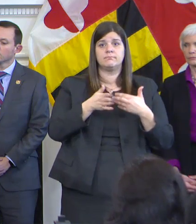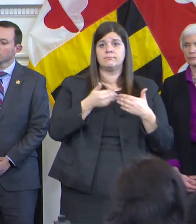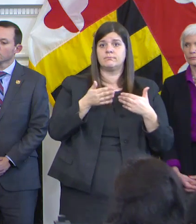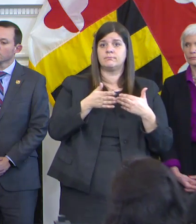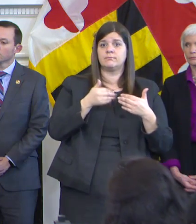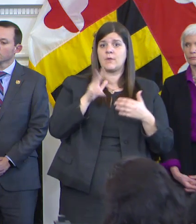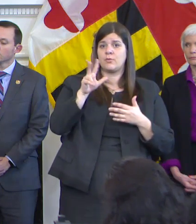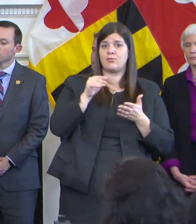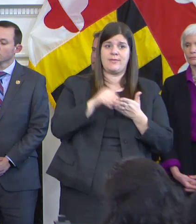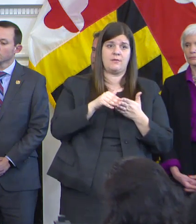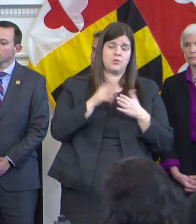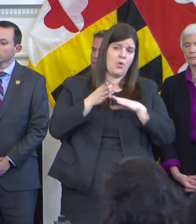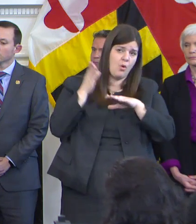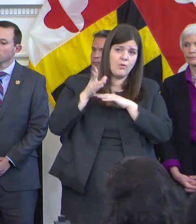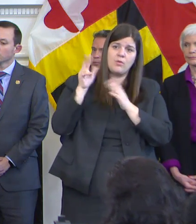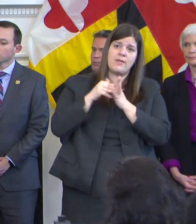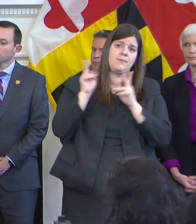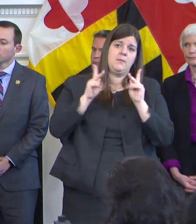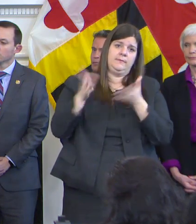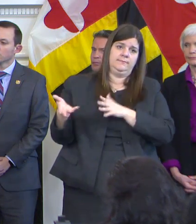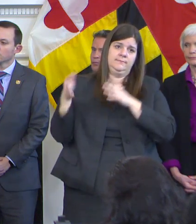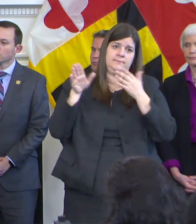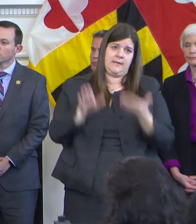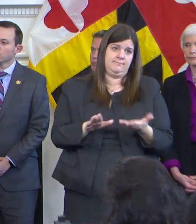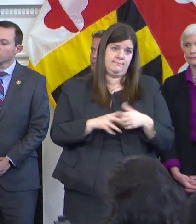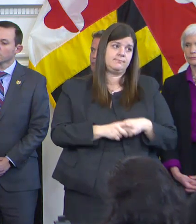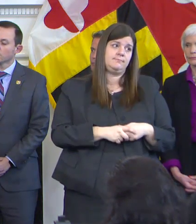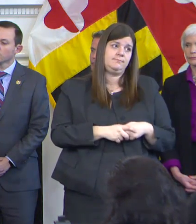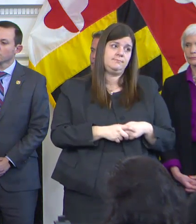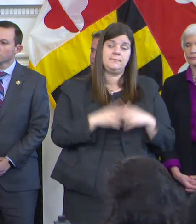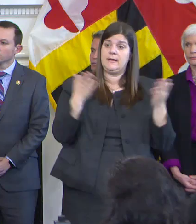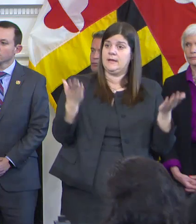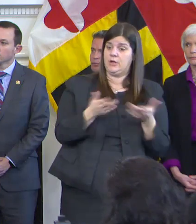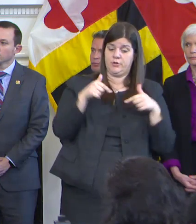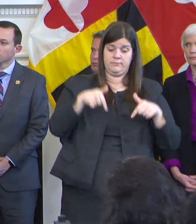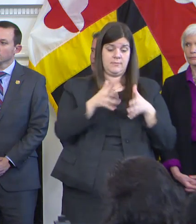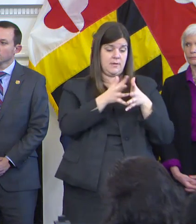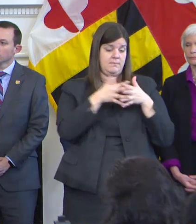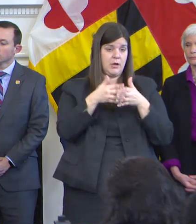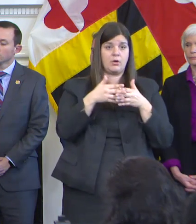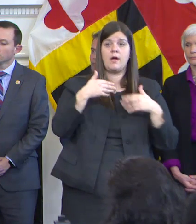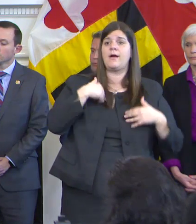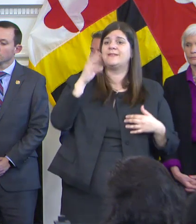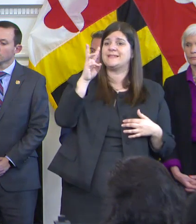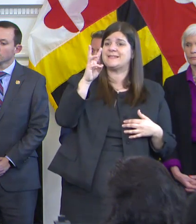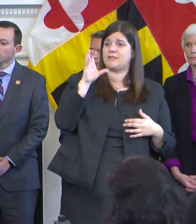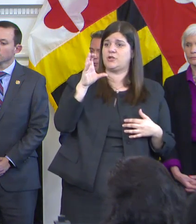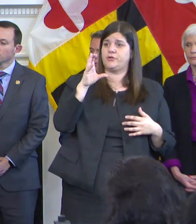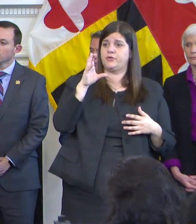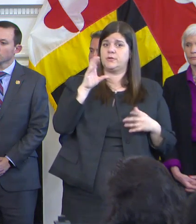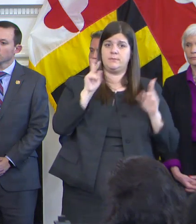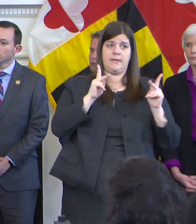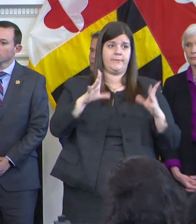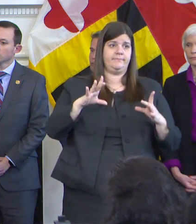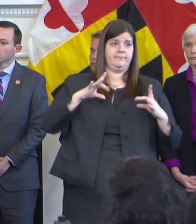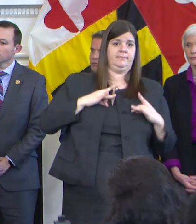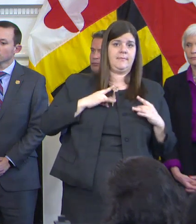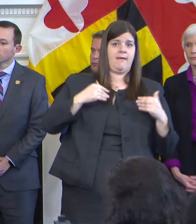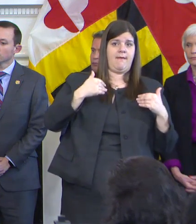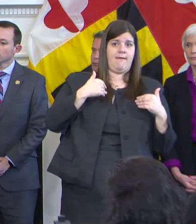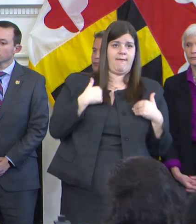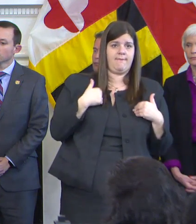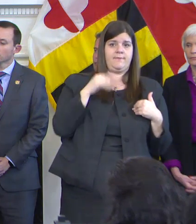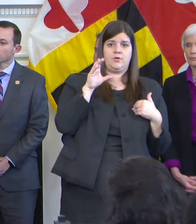Here in America, as of right now, there are 600 cases and 22 deaths